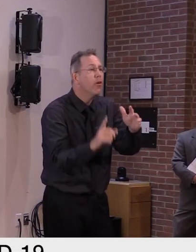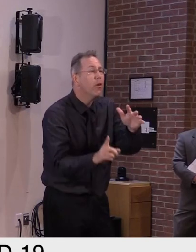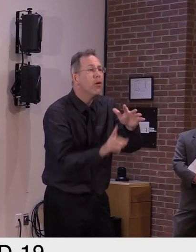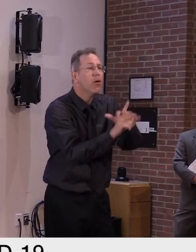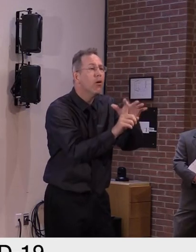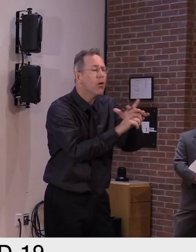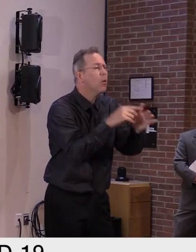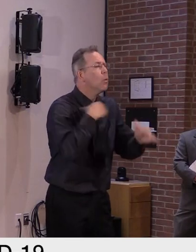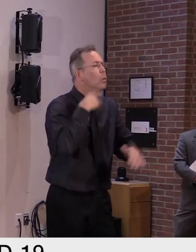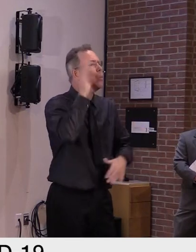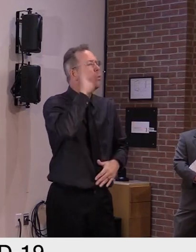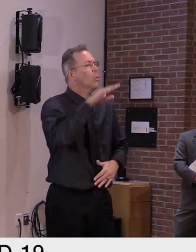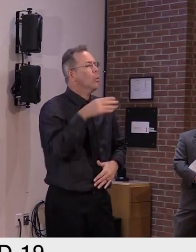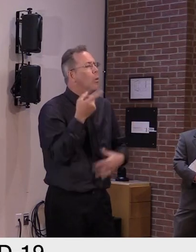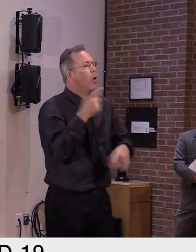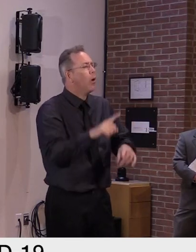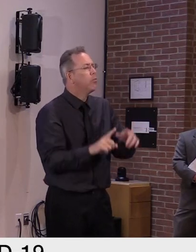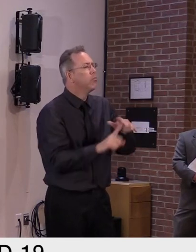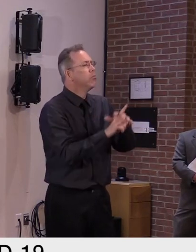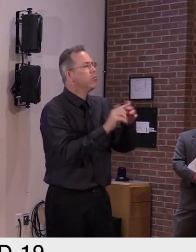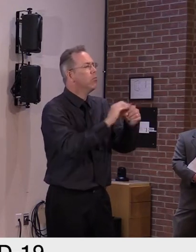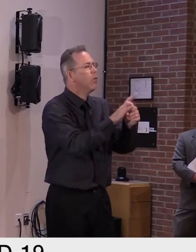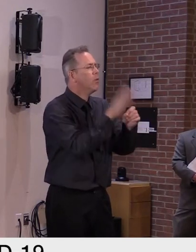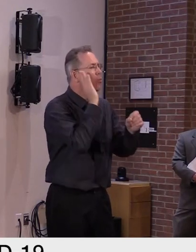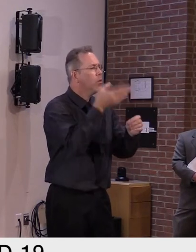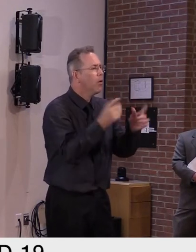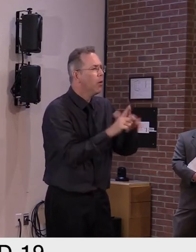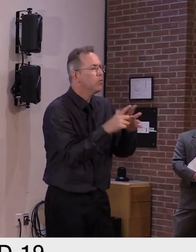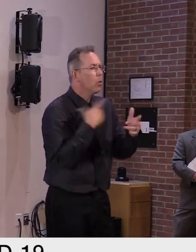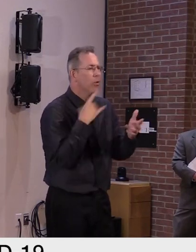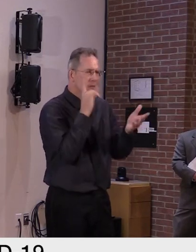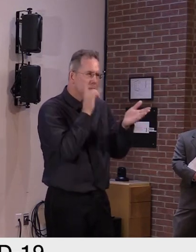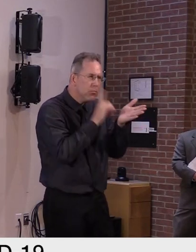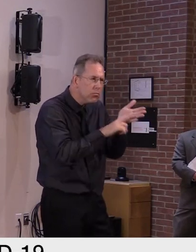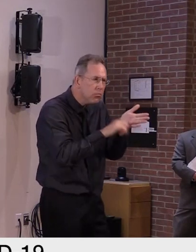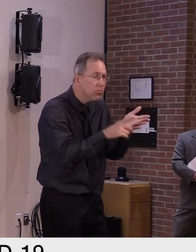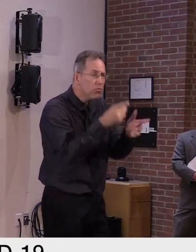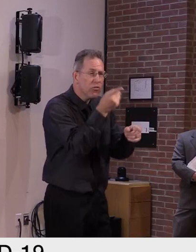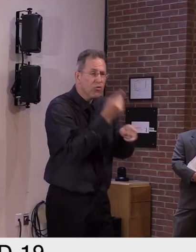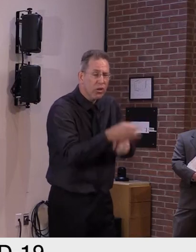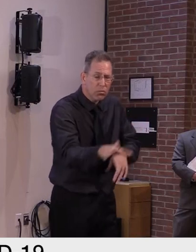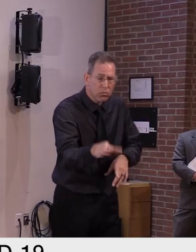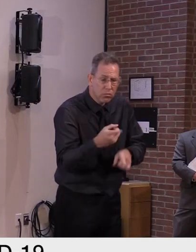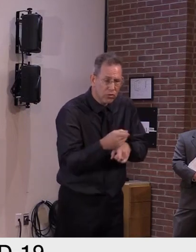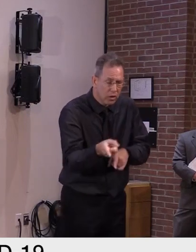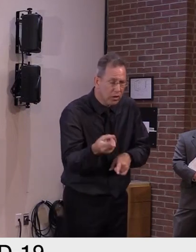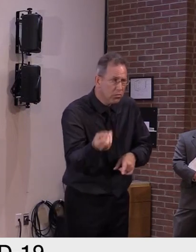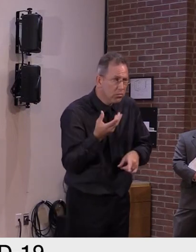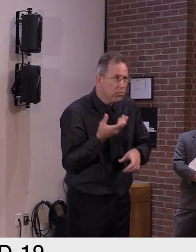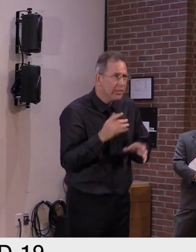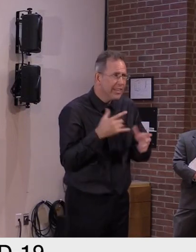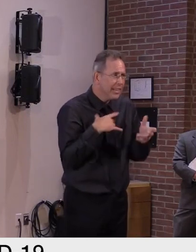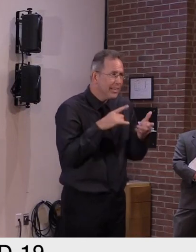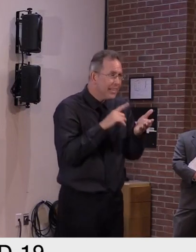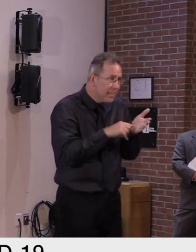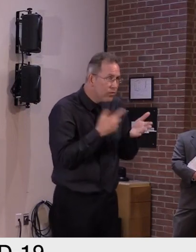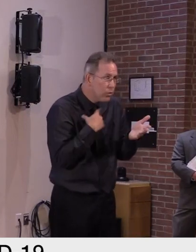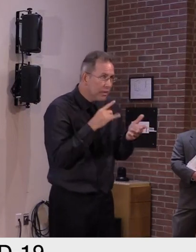we will evaluate, because obviously you're right. We need to make sure that if there are lessons to be learned,